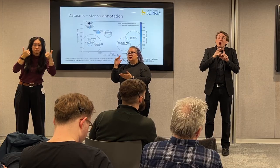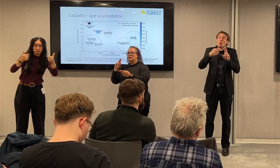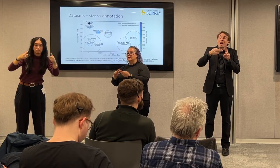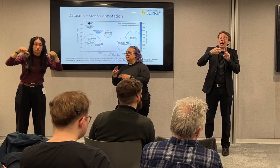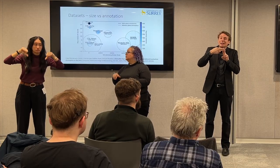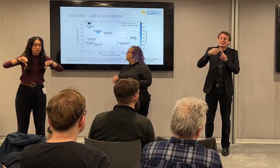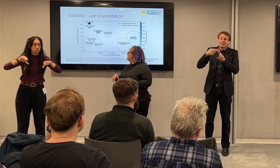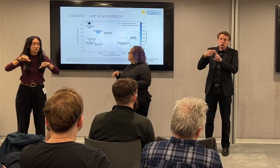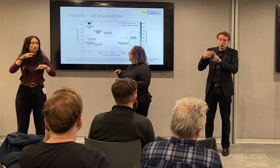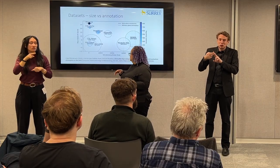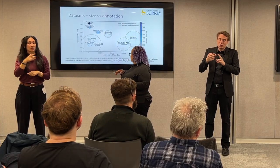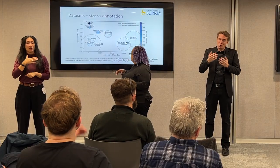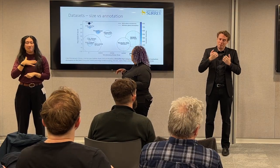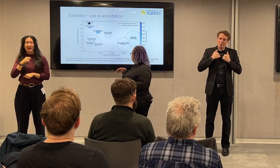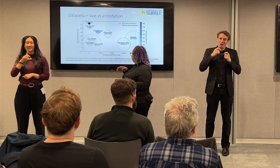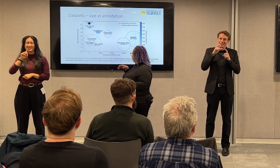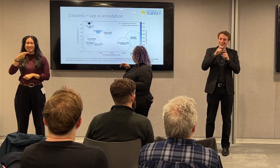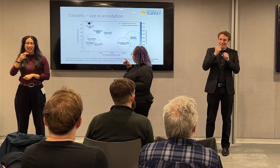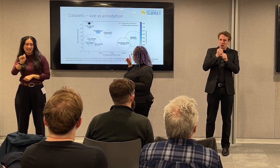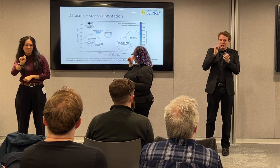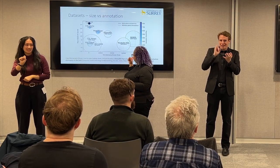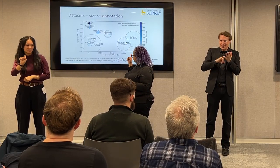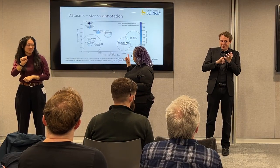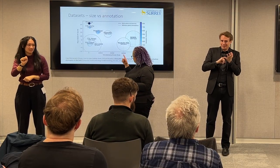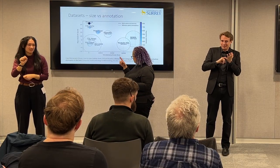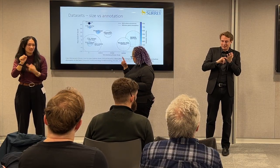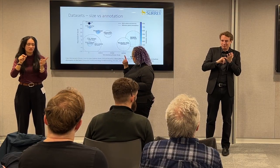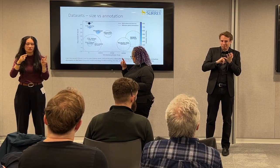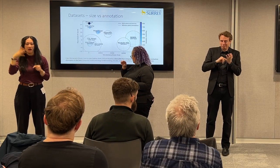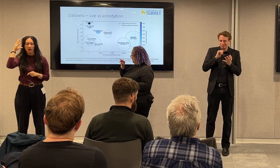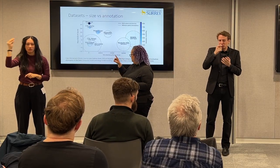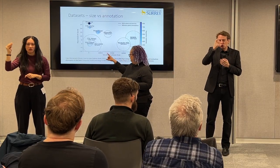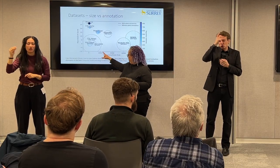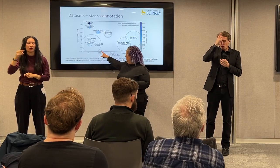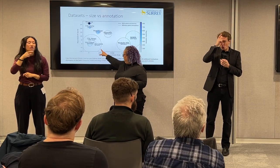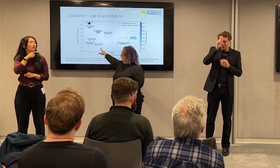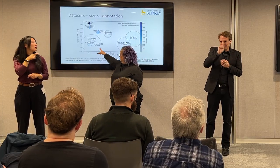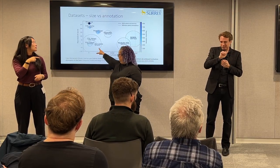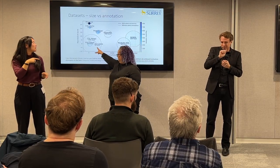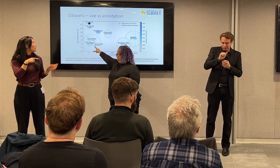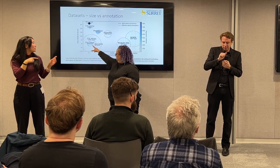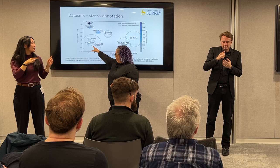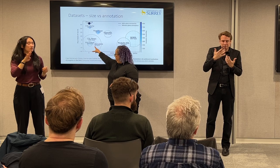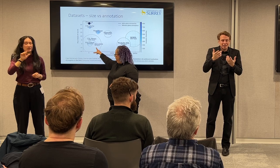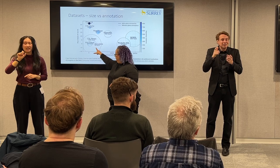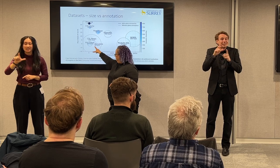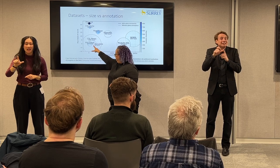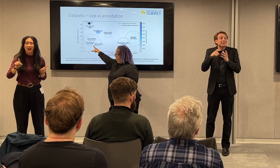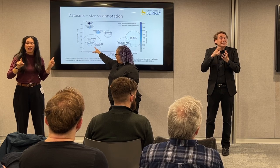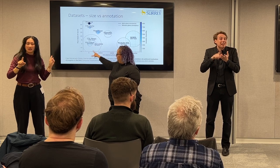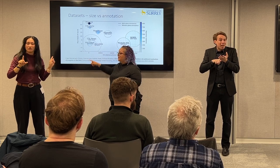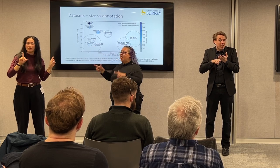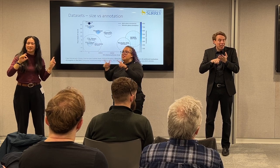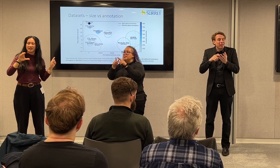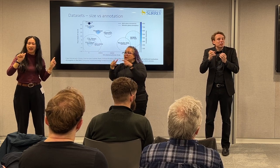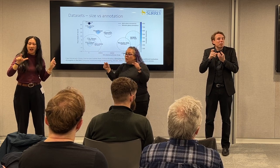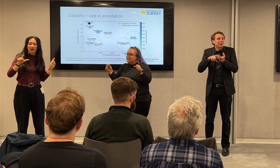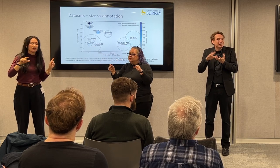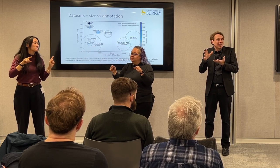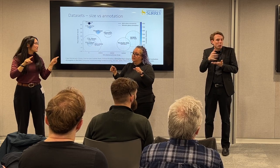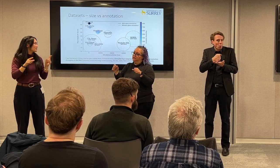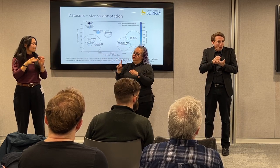which comes from Hamburg. It's amazing how many old faces are in the room today. But MindDGS and the BSL corpus, which comes from DCAL, these are linguistic data resources.